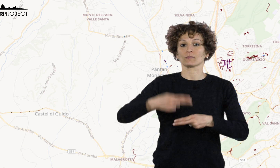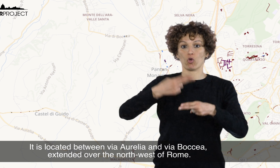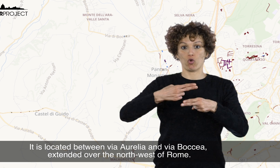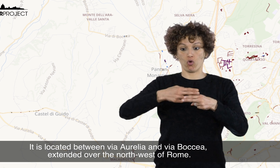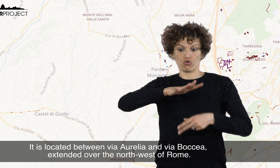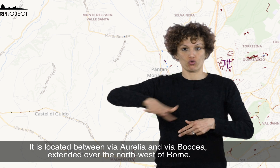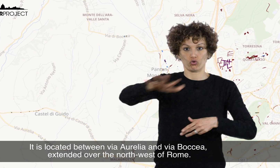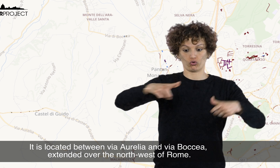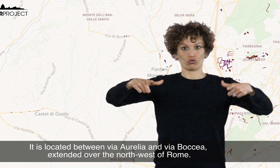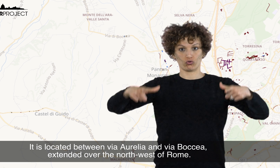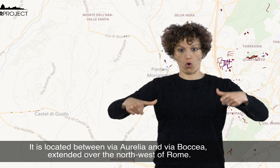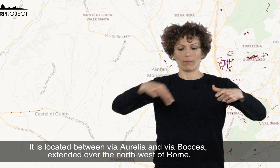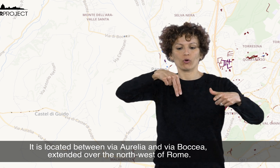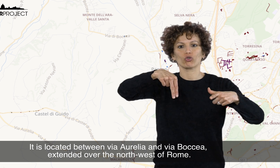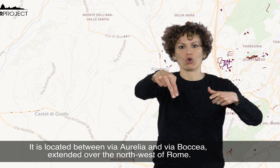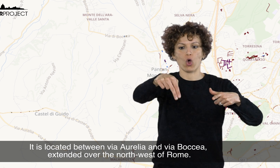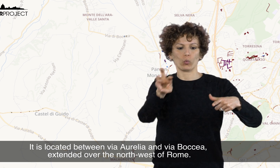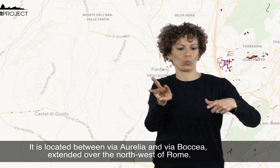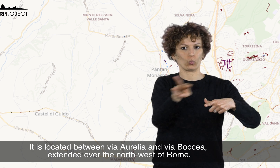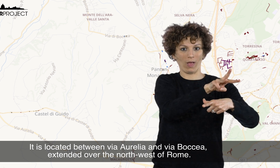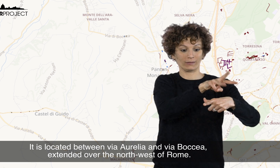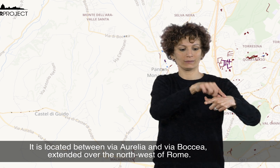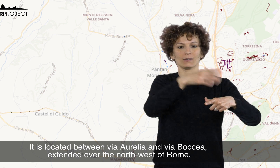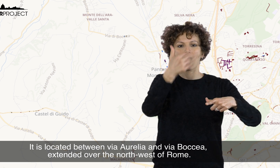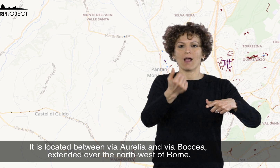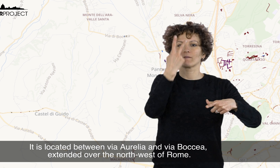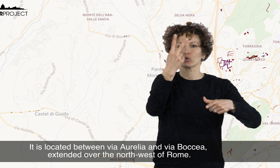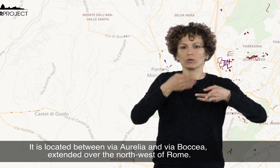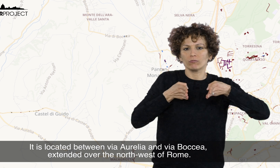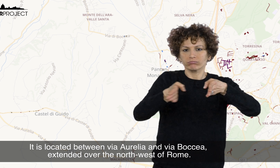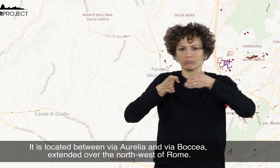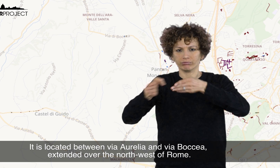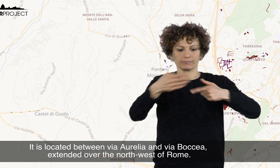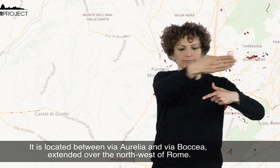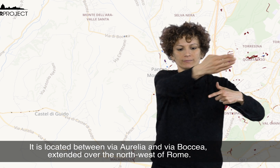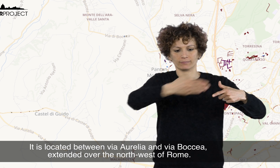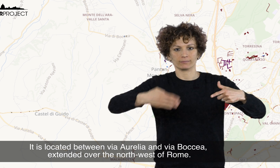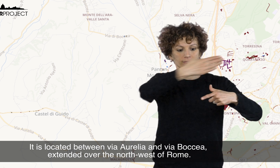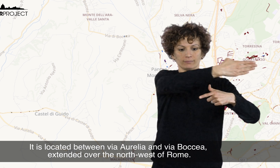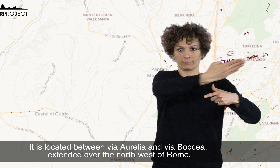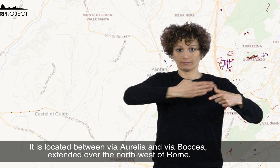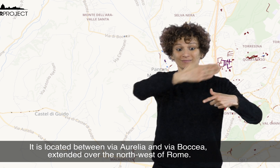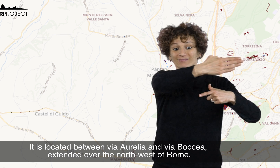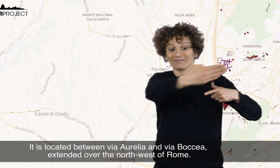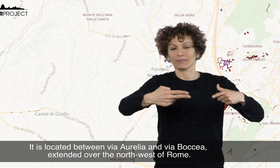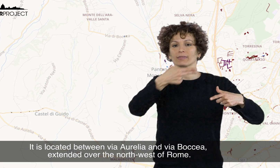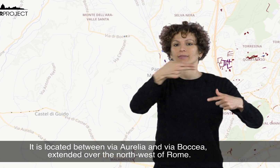It is located between Via Aurelia and Via Bocea, extended over the northwest of